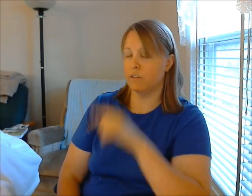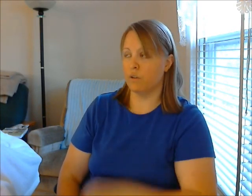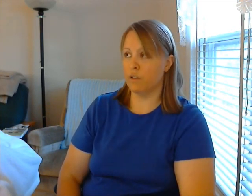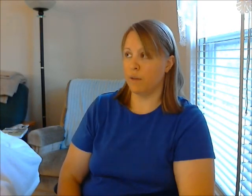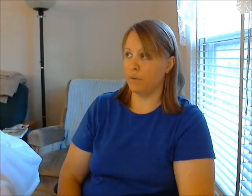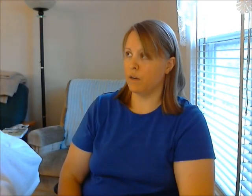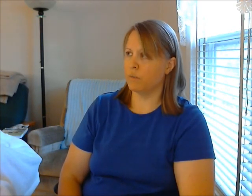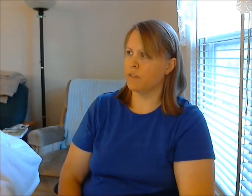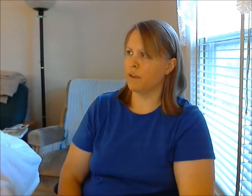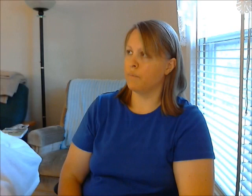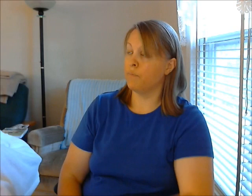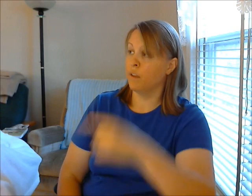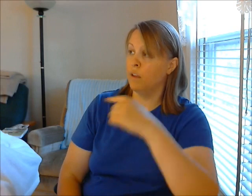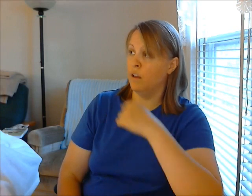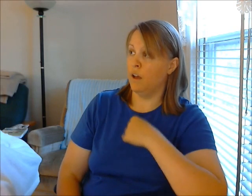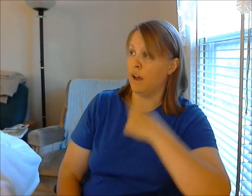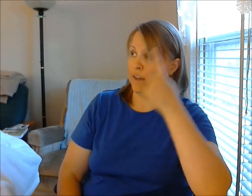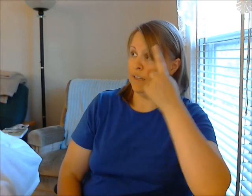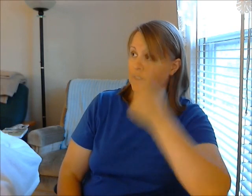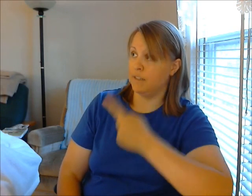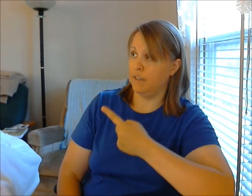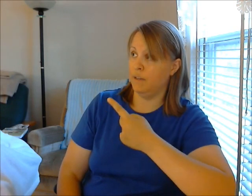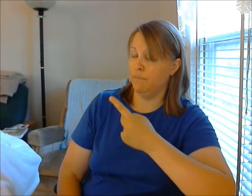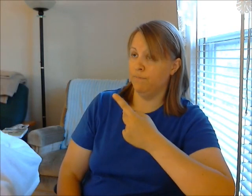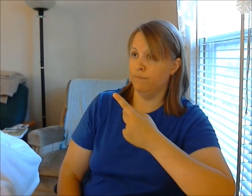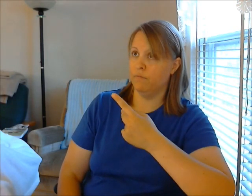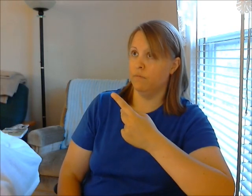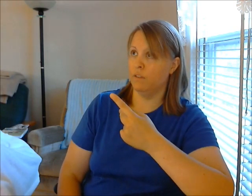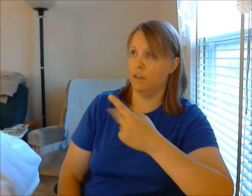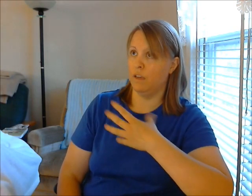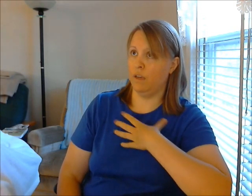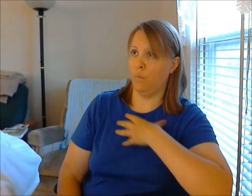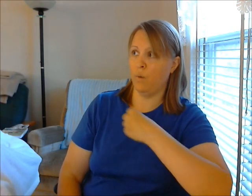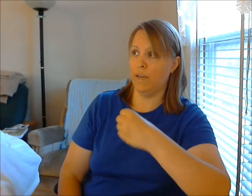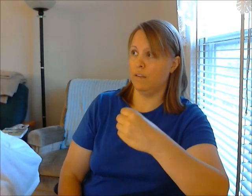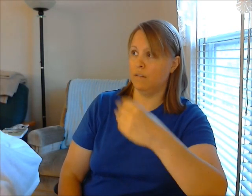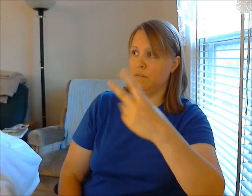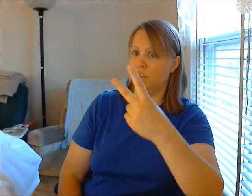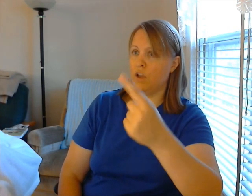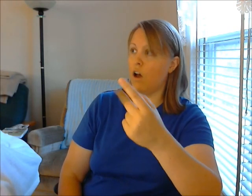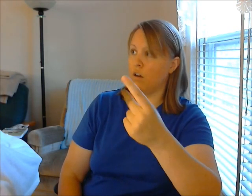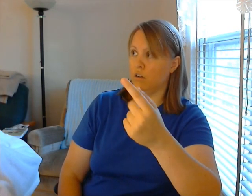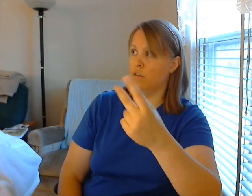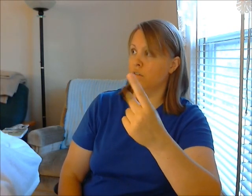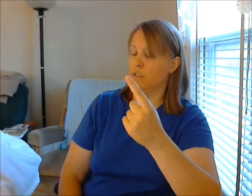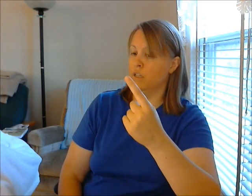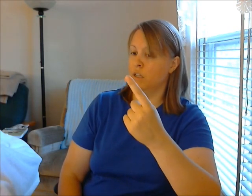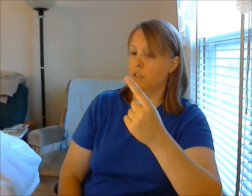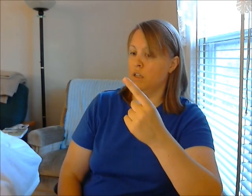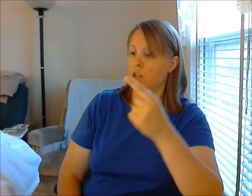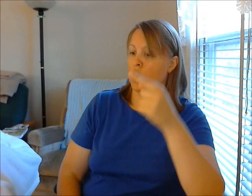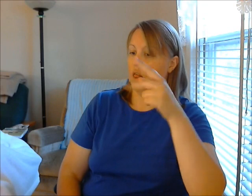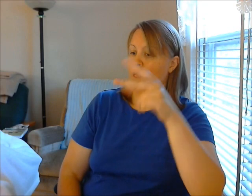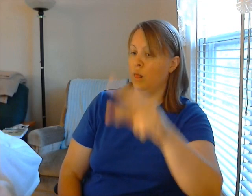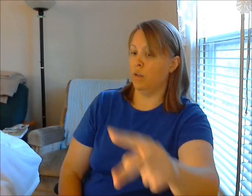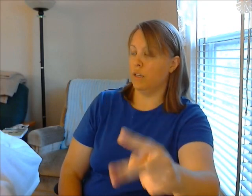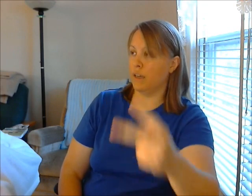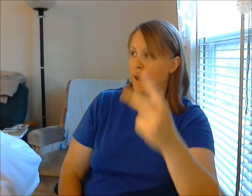goes up, and I'm going to say, I see a white dog looking at